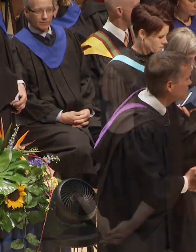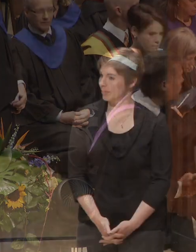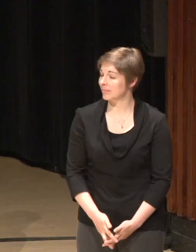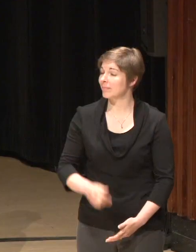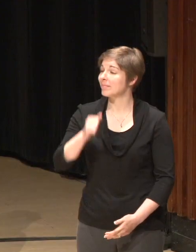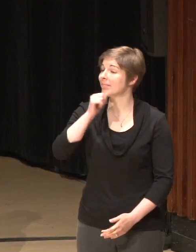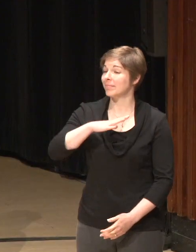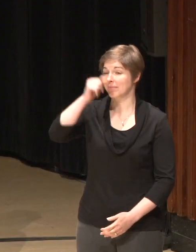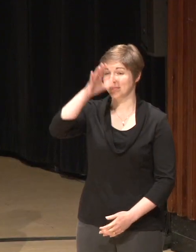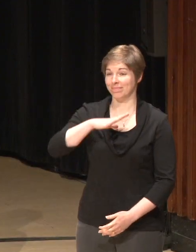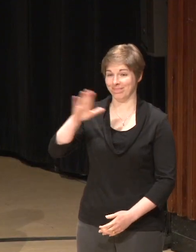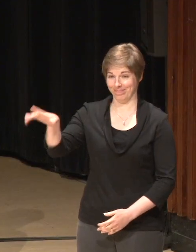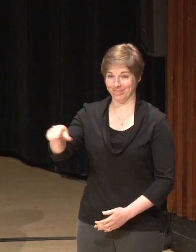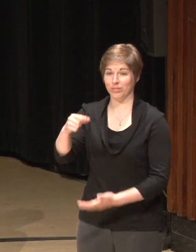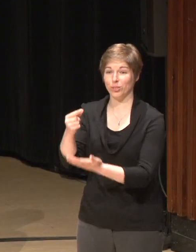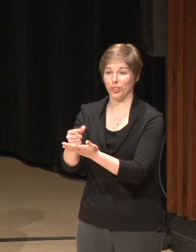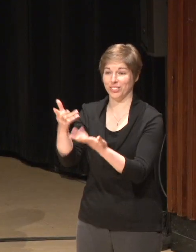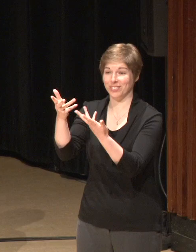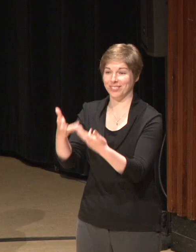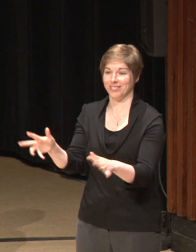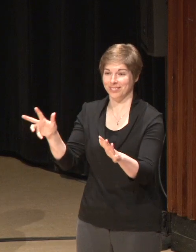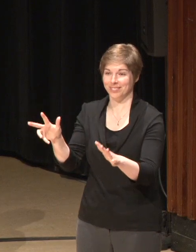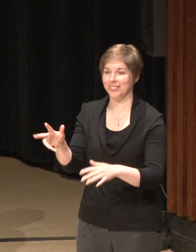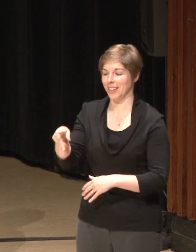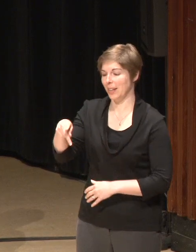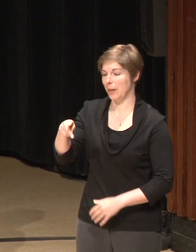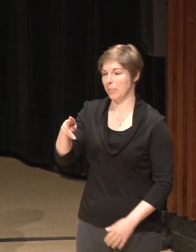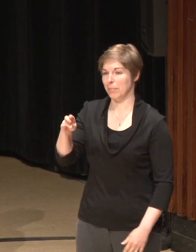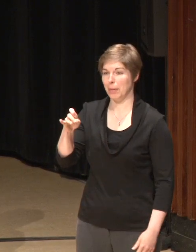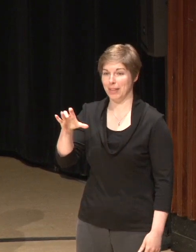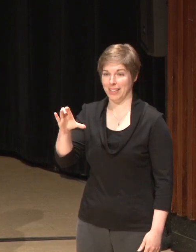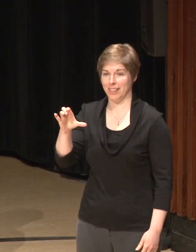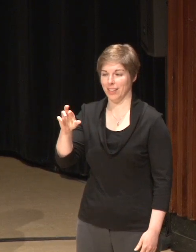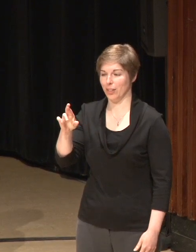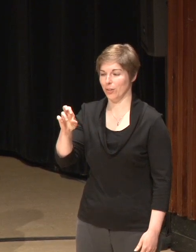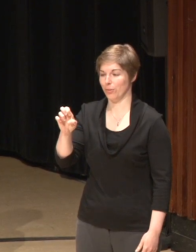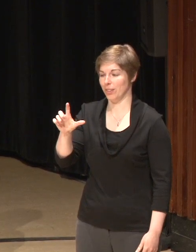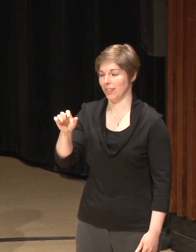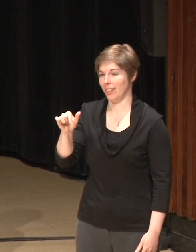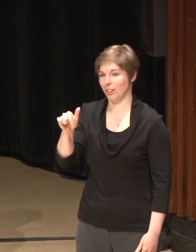Ladies and gentlemen, the graduates in public relations.